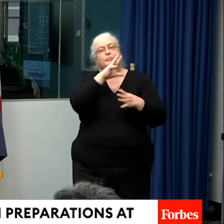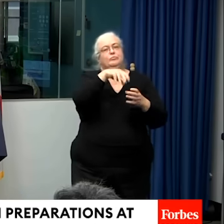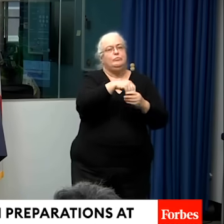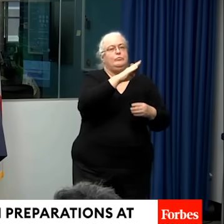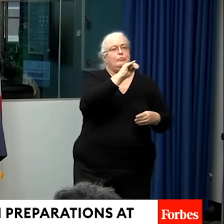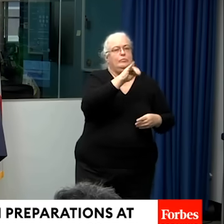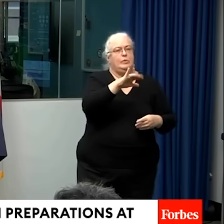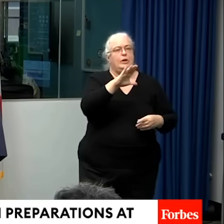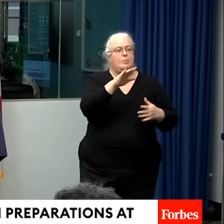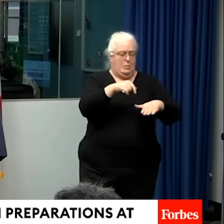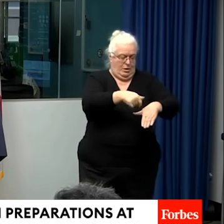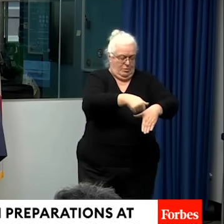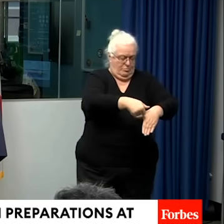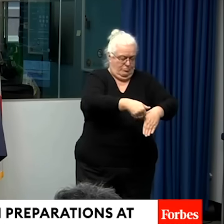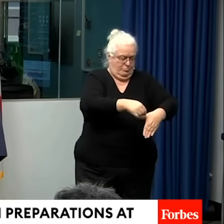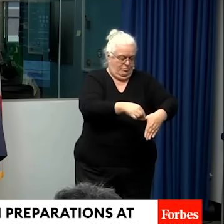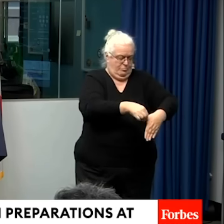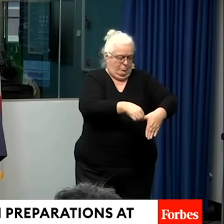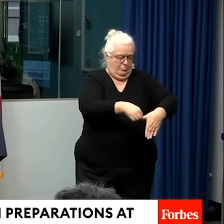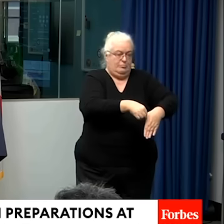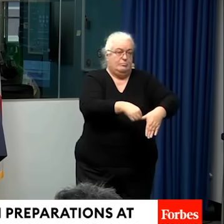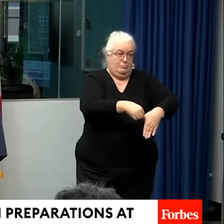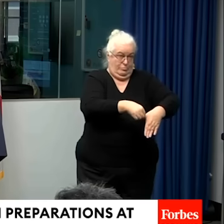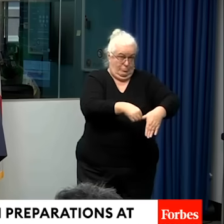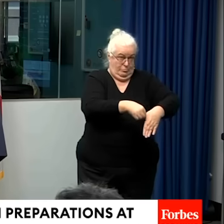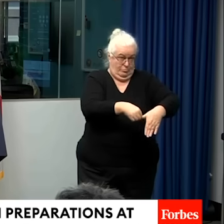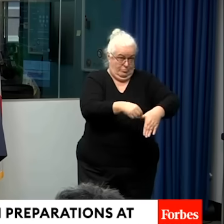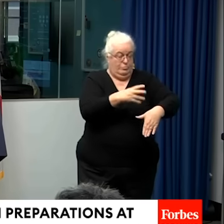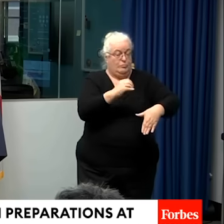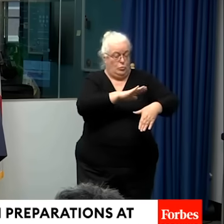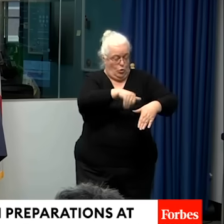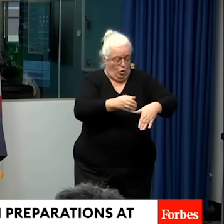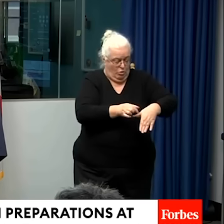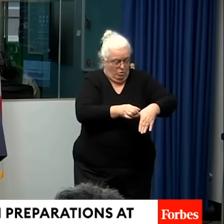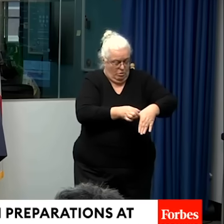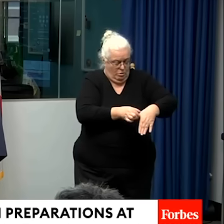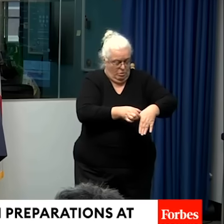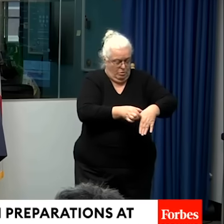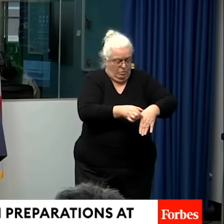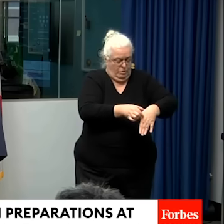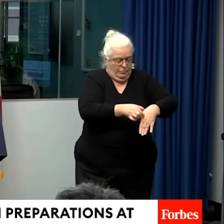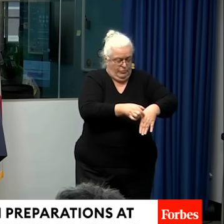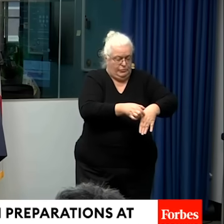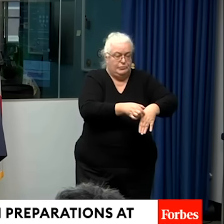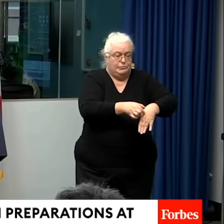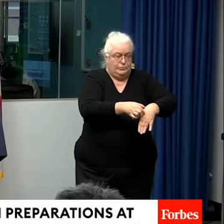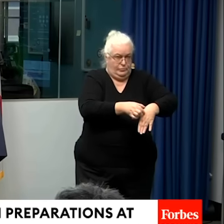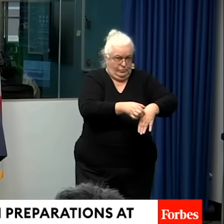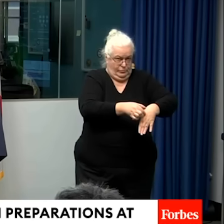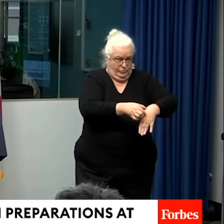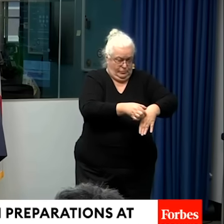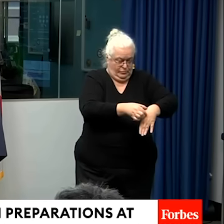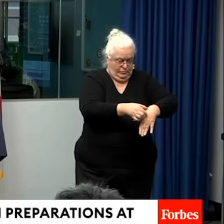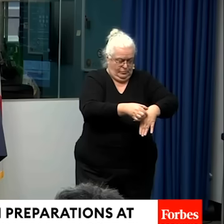Bay, Calhoun, Columbia, Dixie, Franklin, Gadsden, Gilchrist, Gulf, Hamilton, Holmes, Jackson, Jefferson, Lafayette,